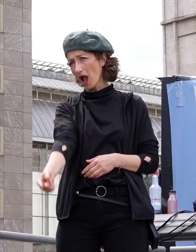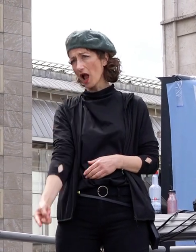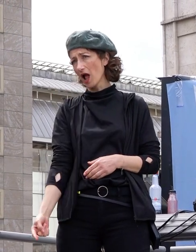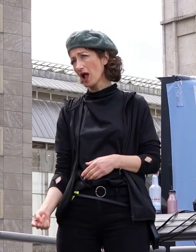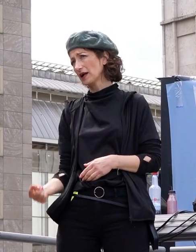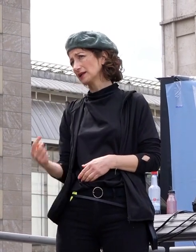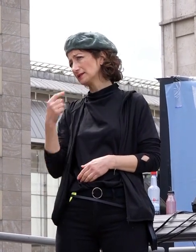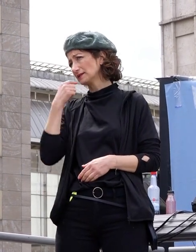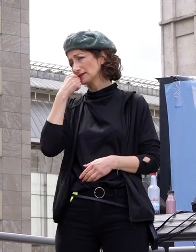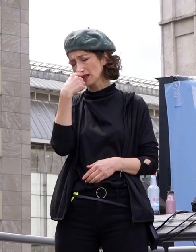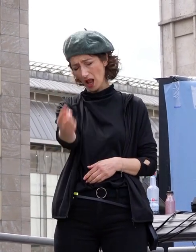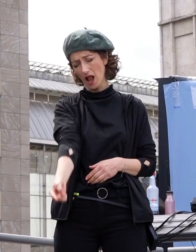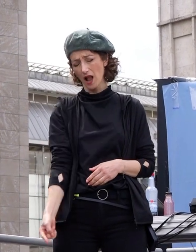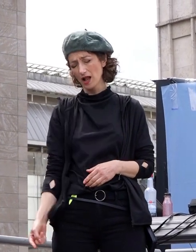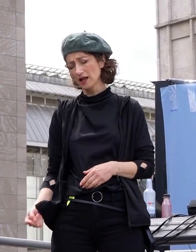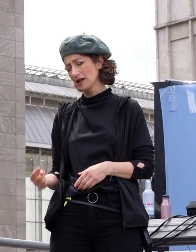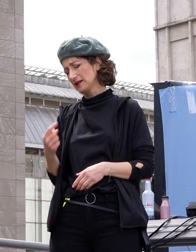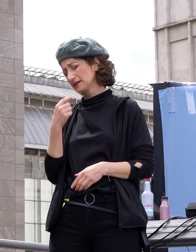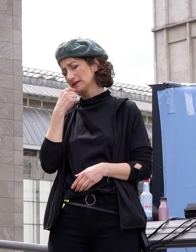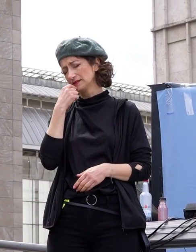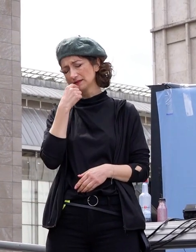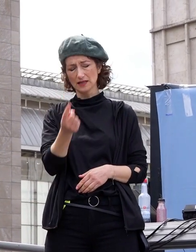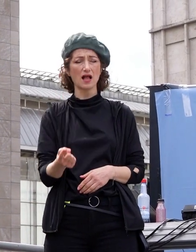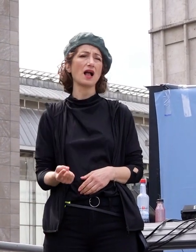racism is here.